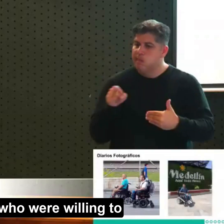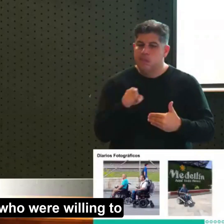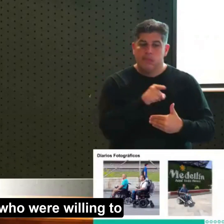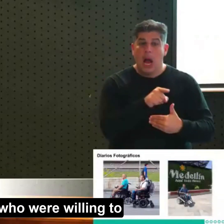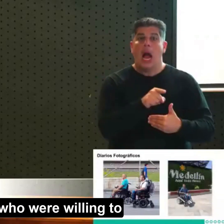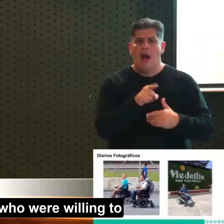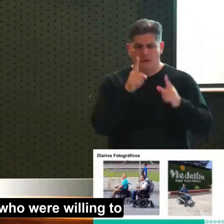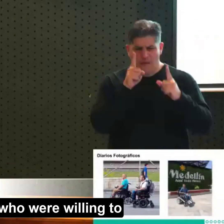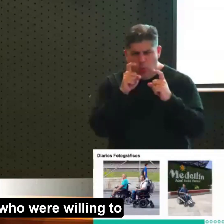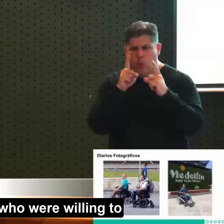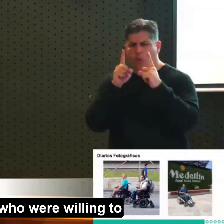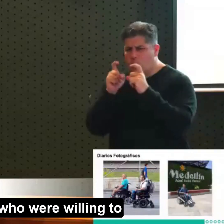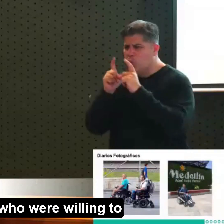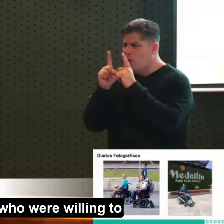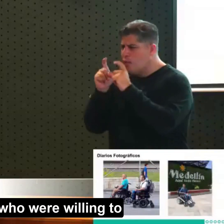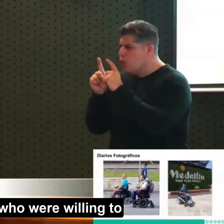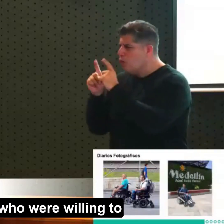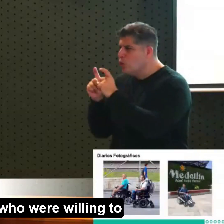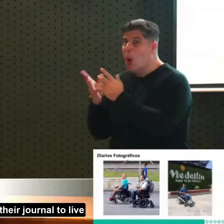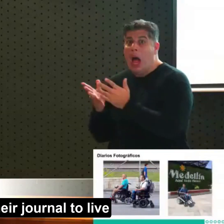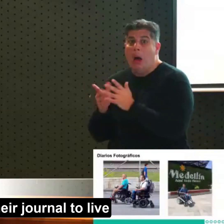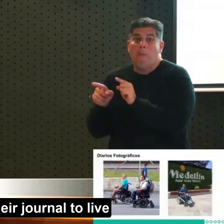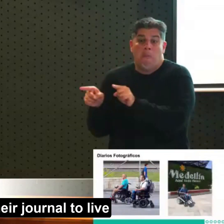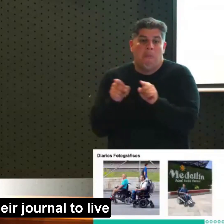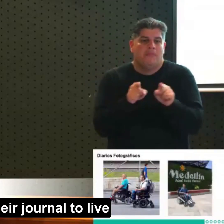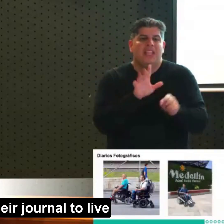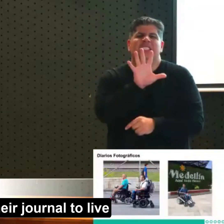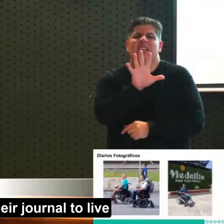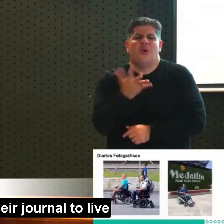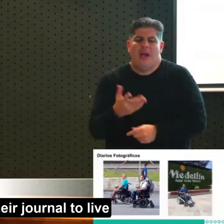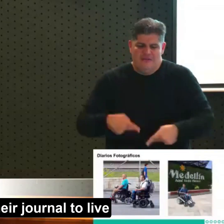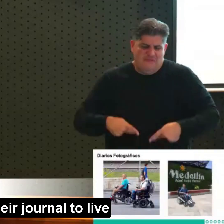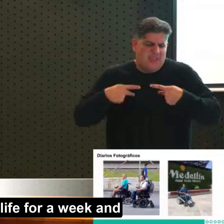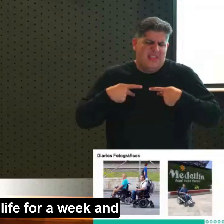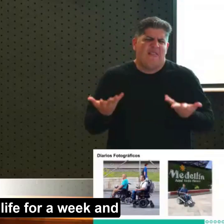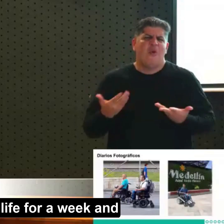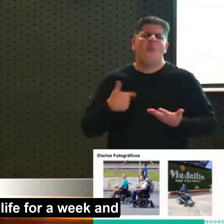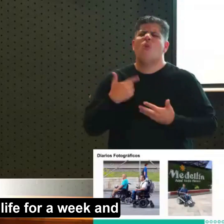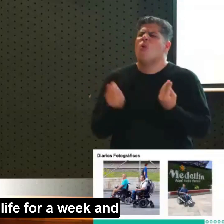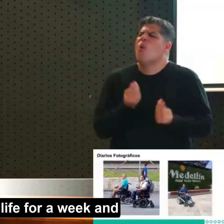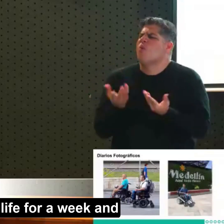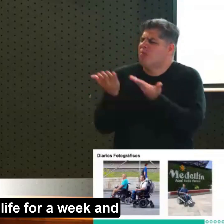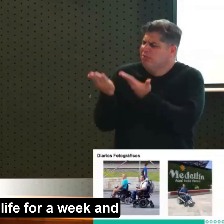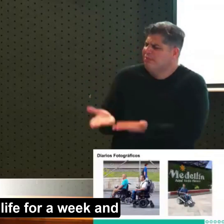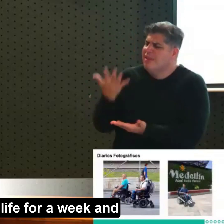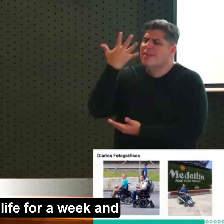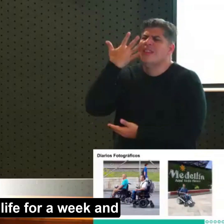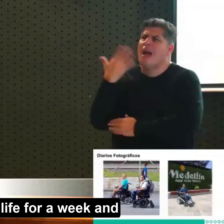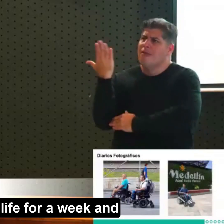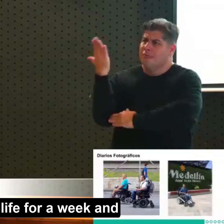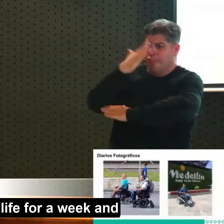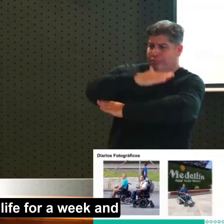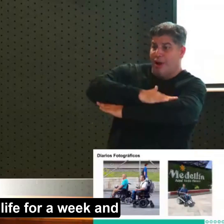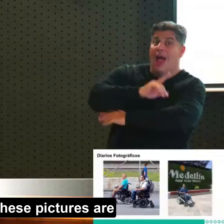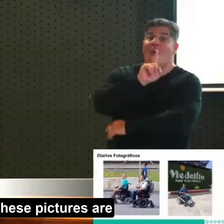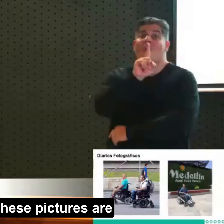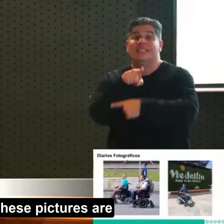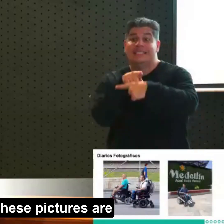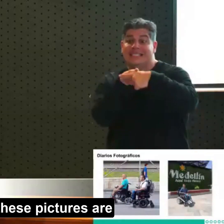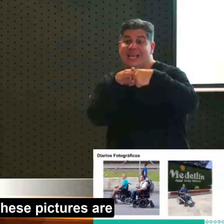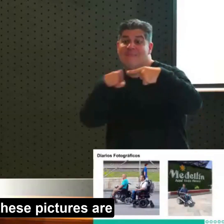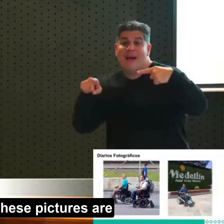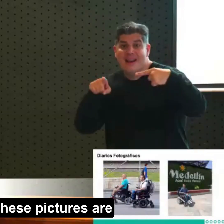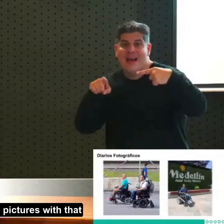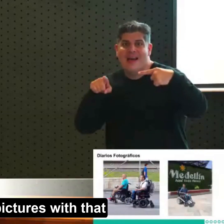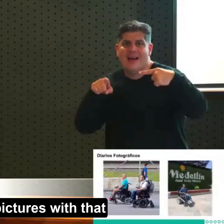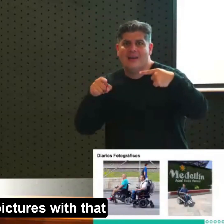we contacted who were willing to record their journal, to live their daily life for a week, and to share